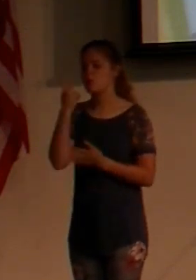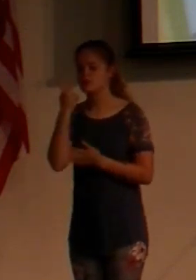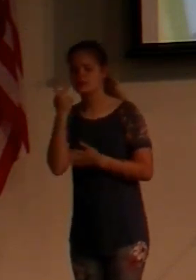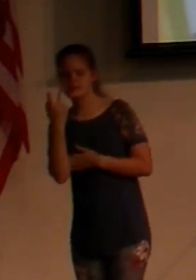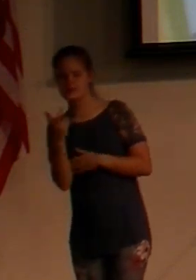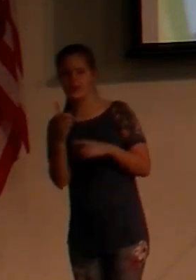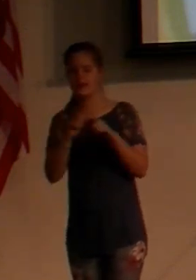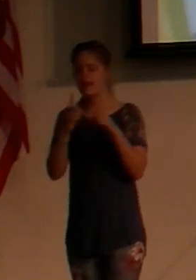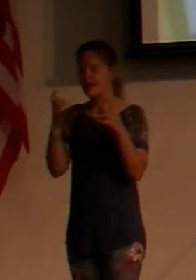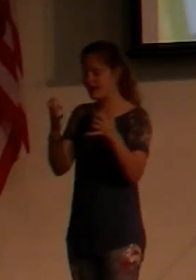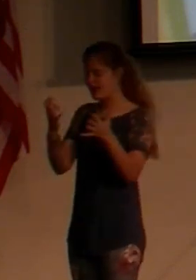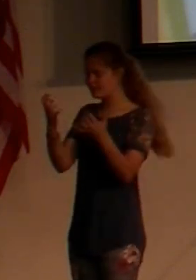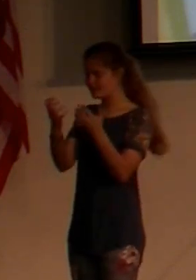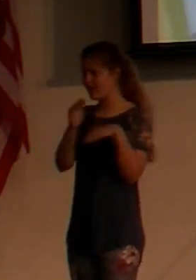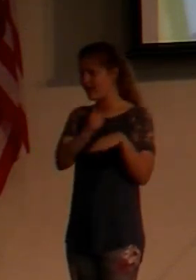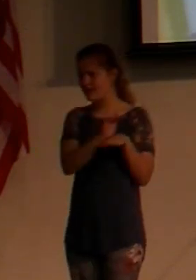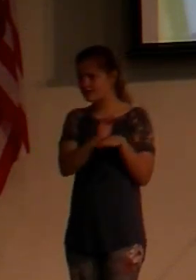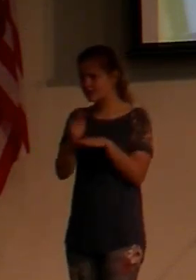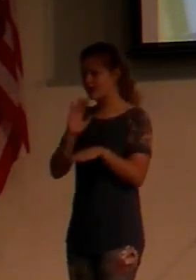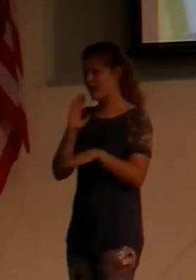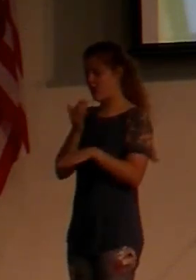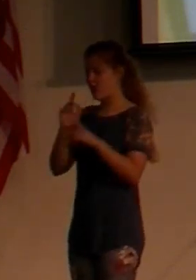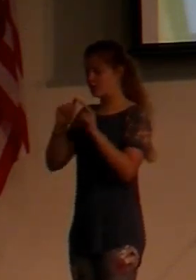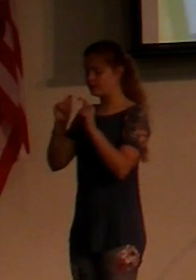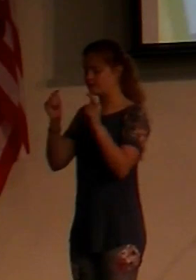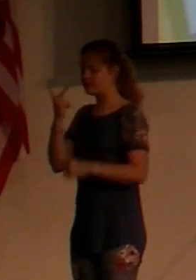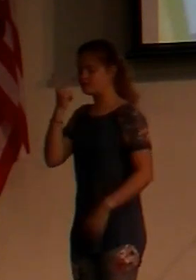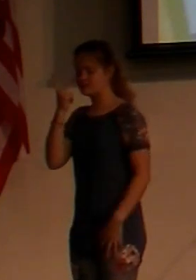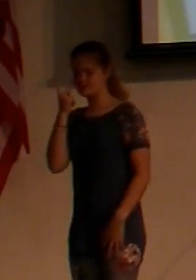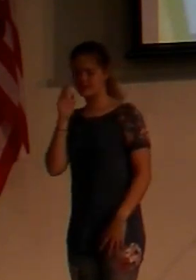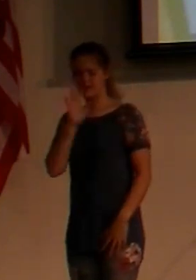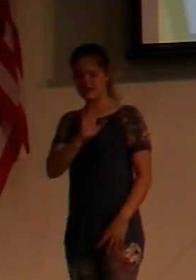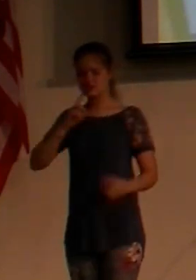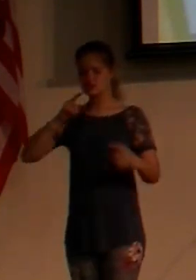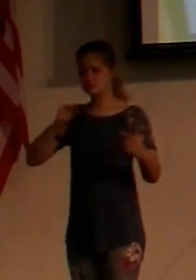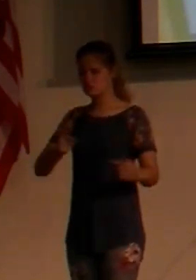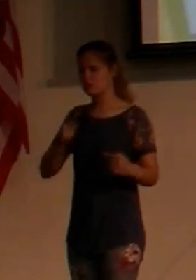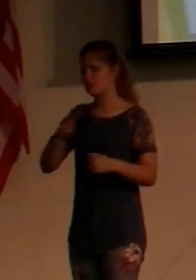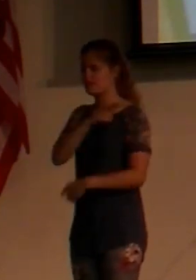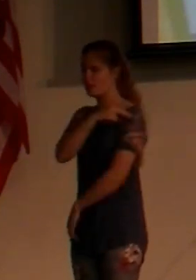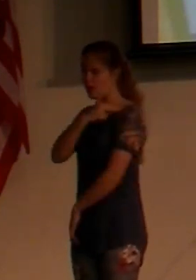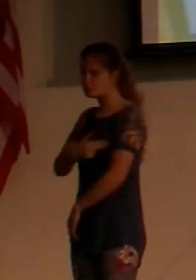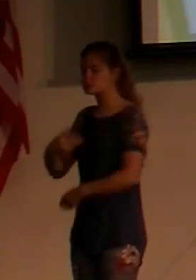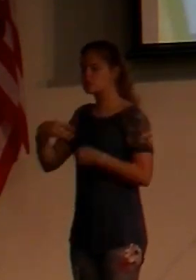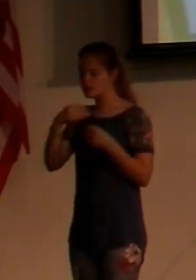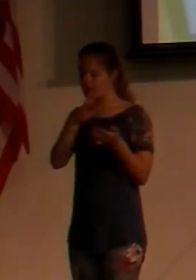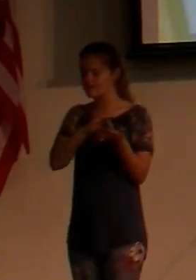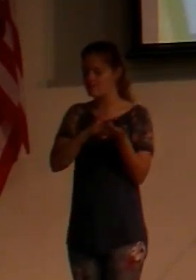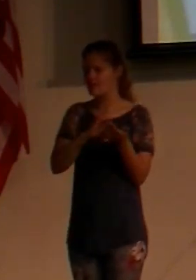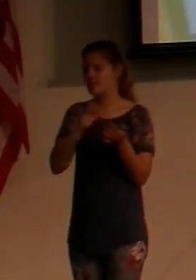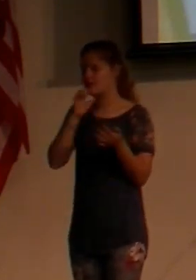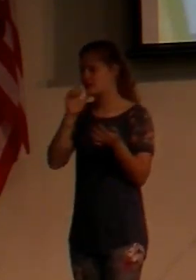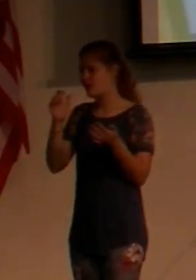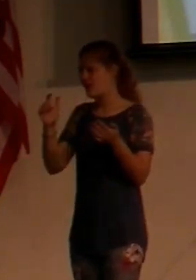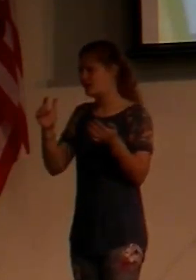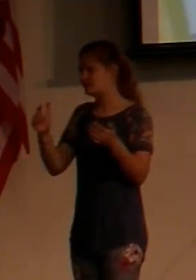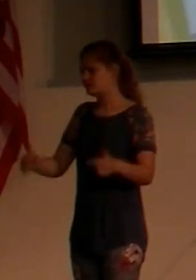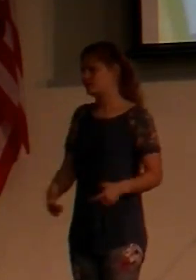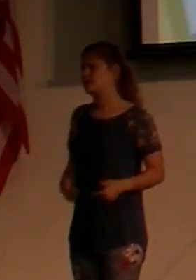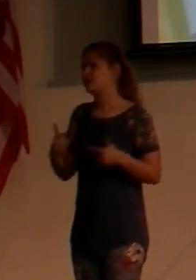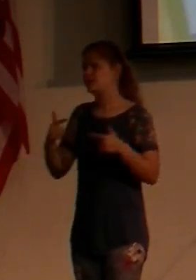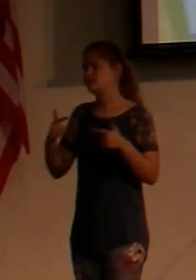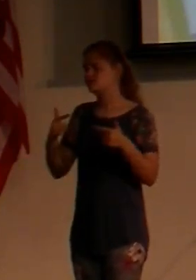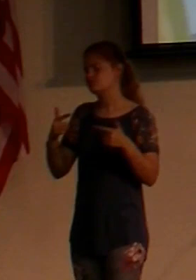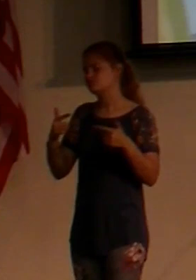him every night. Our team is seeing him go through these struggles. Now the hospital, they provide him medicine, but they won't allow him to live at the hospital. There